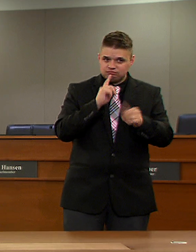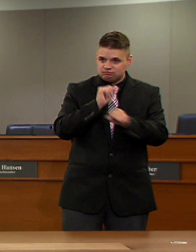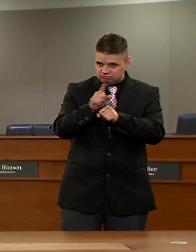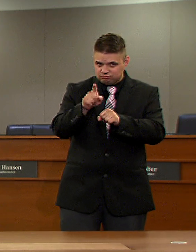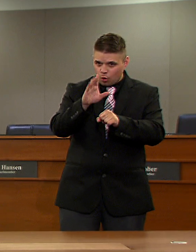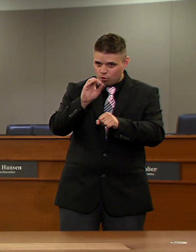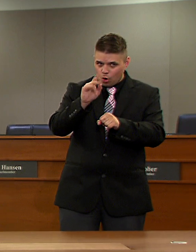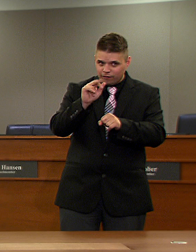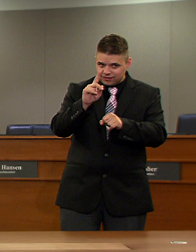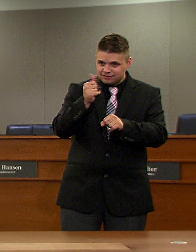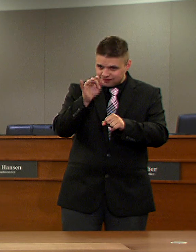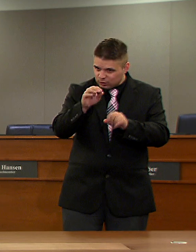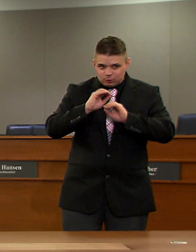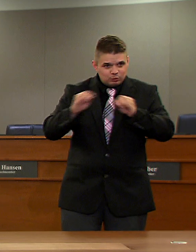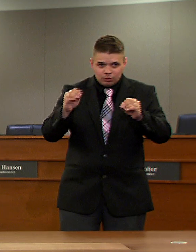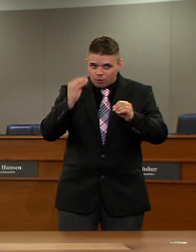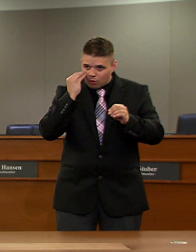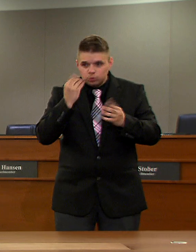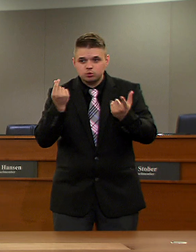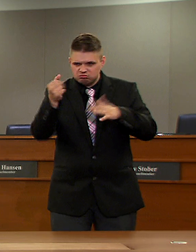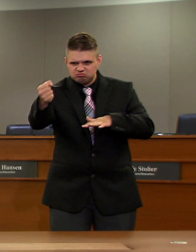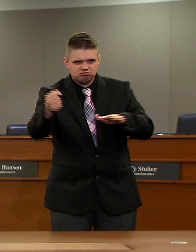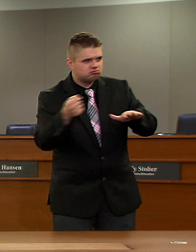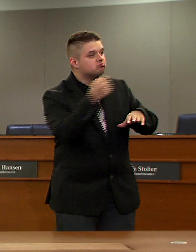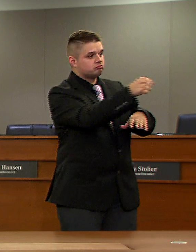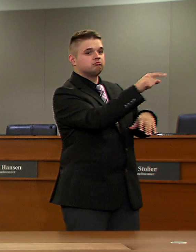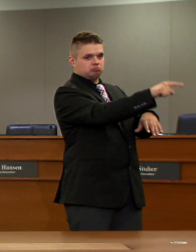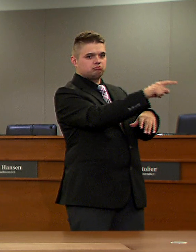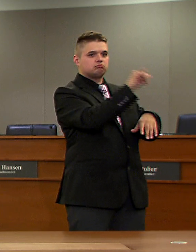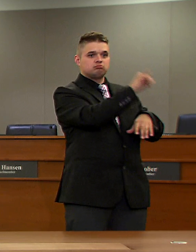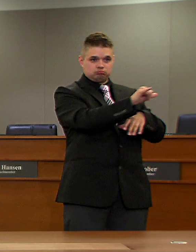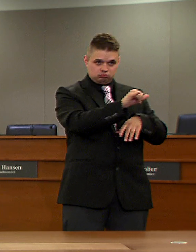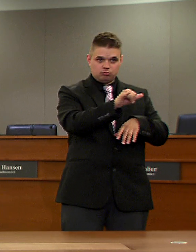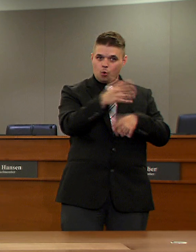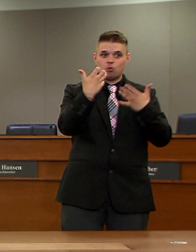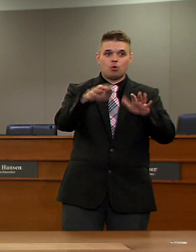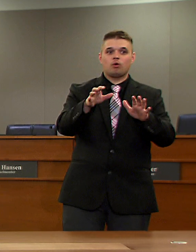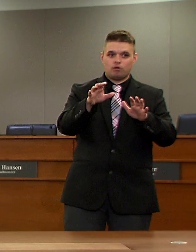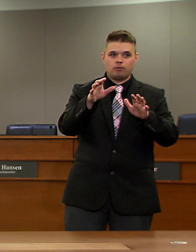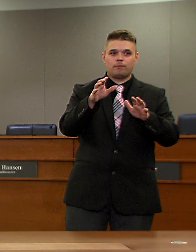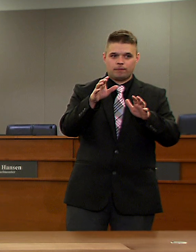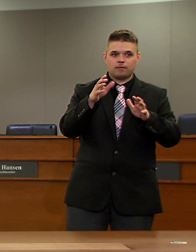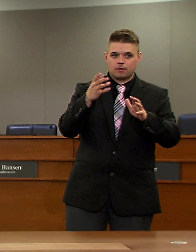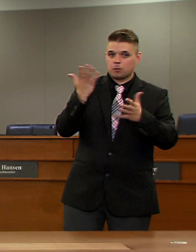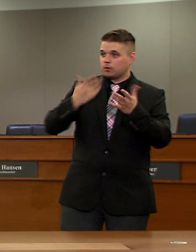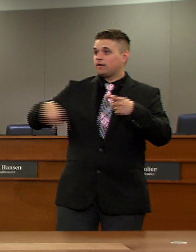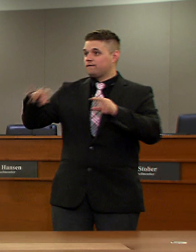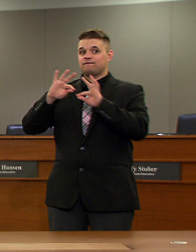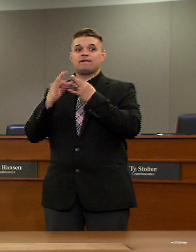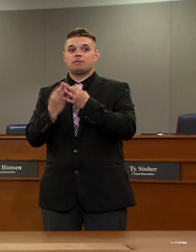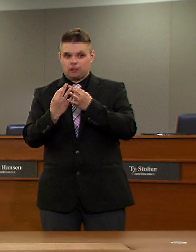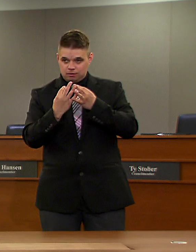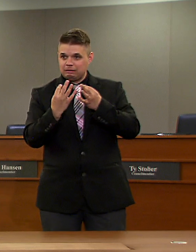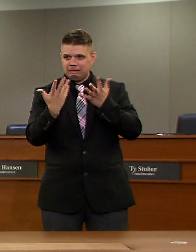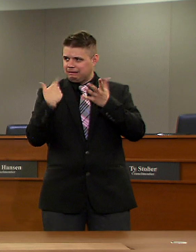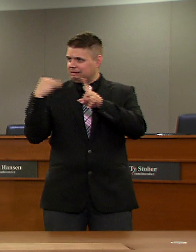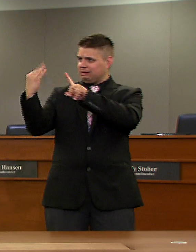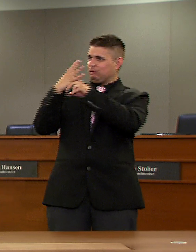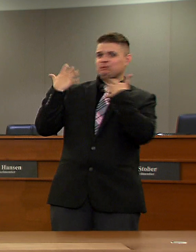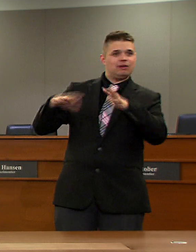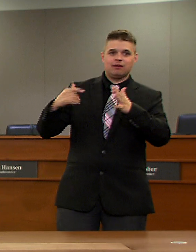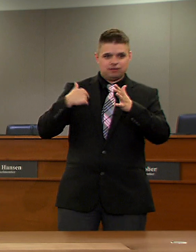COVID-19 or who have been exposed to someone who has the virus. Council for the Homeless